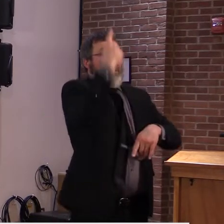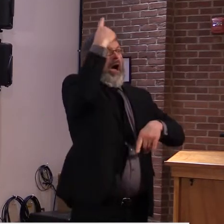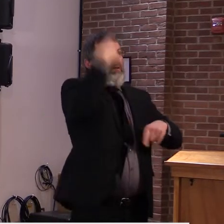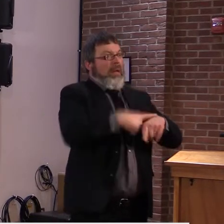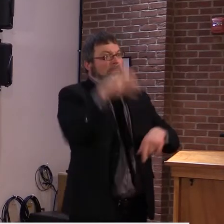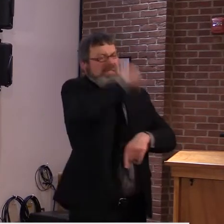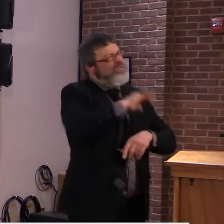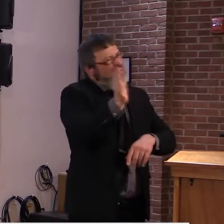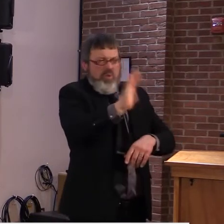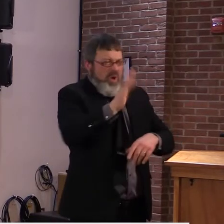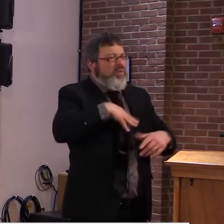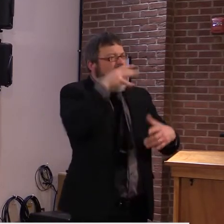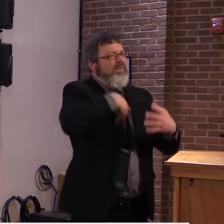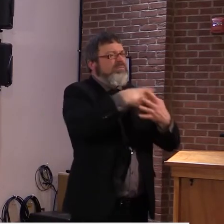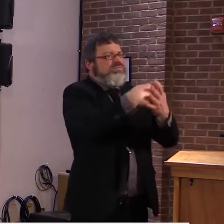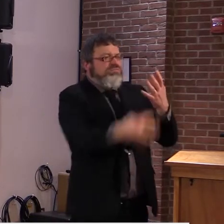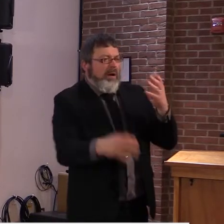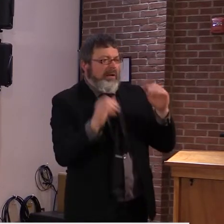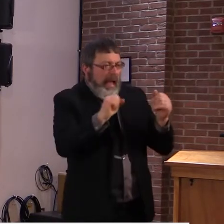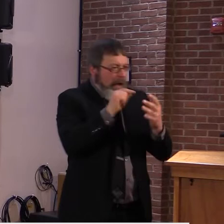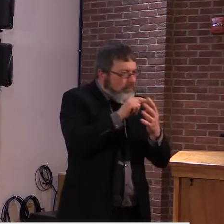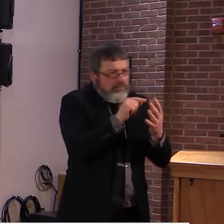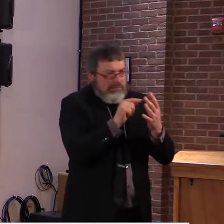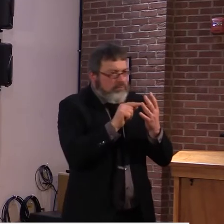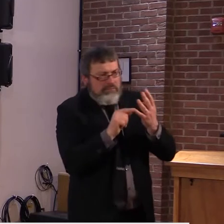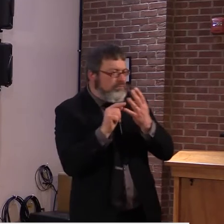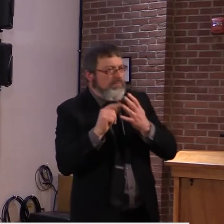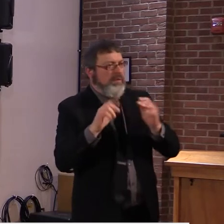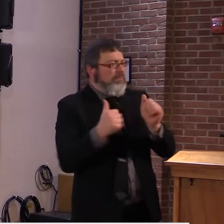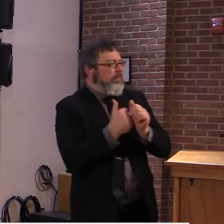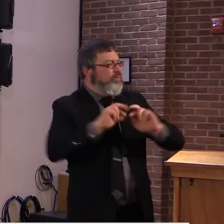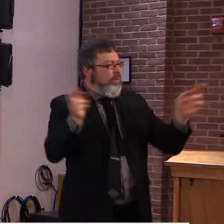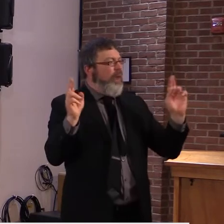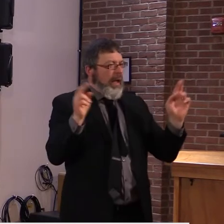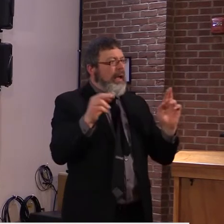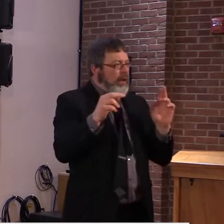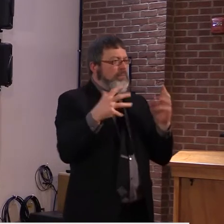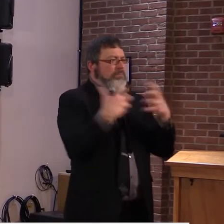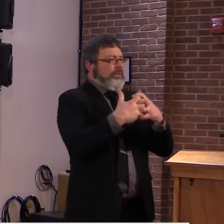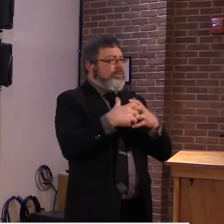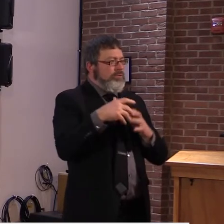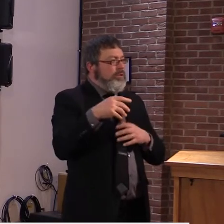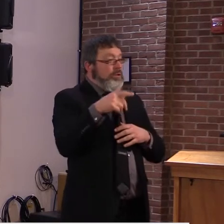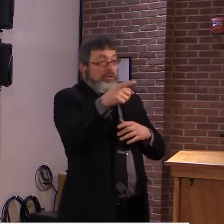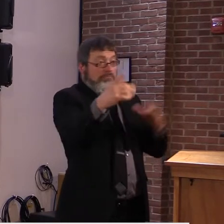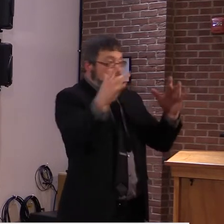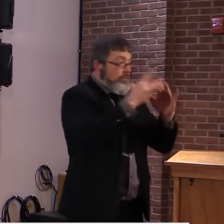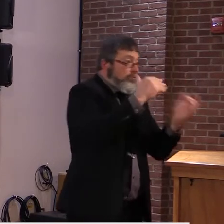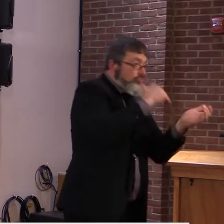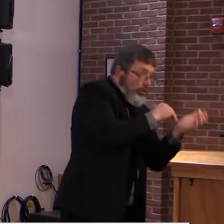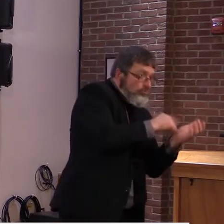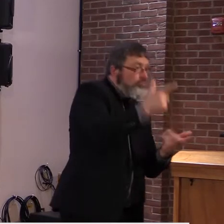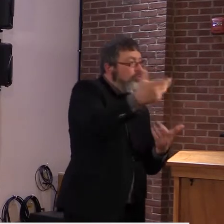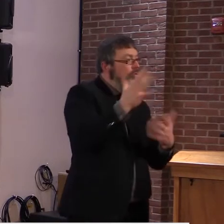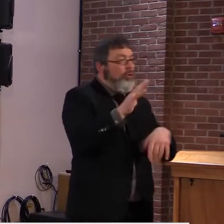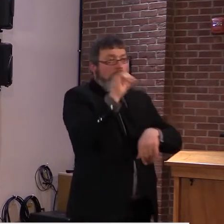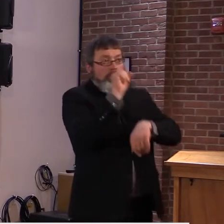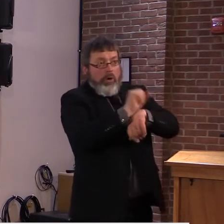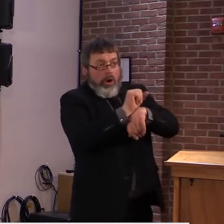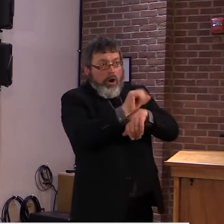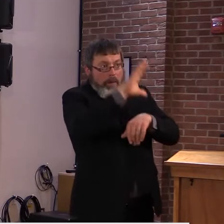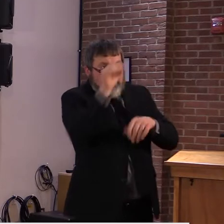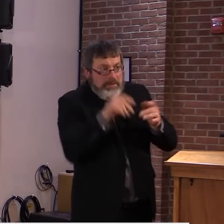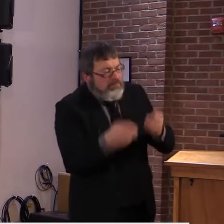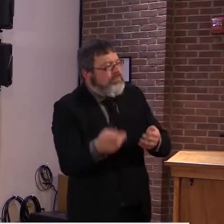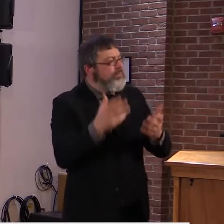that's the pathway they choose. And that's where they'll work with their own healthcare providers to